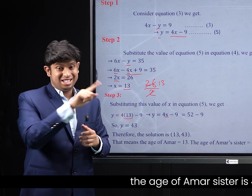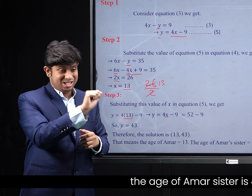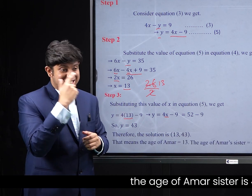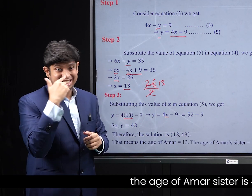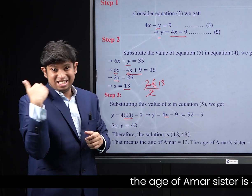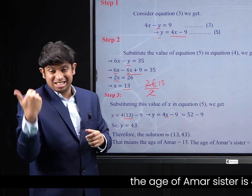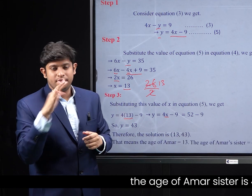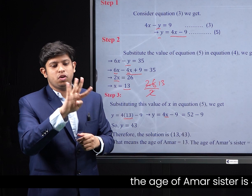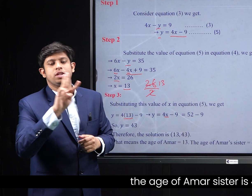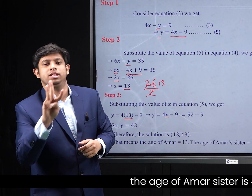Amar's sister is 43.